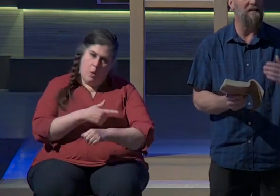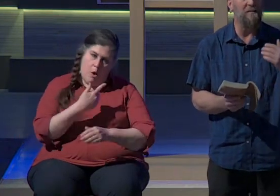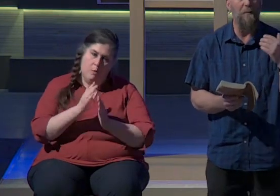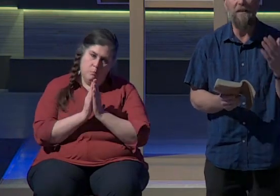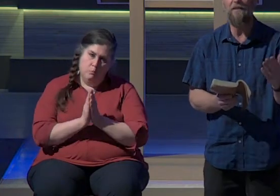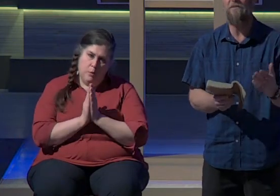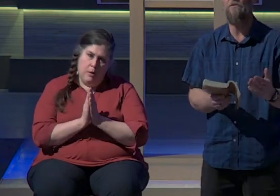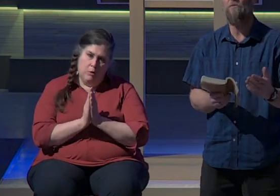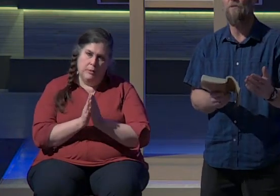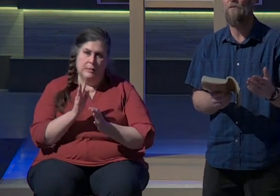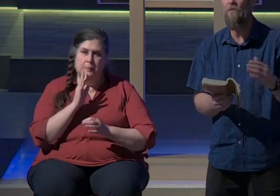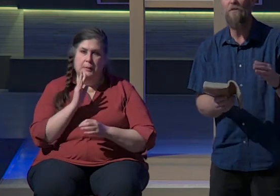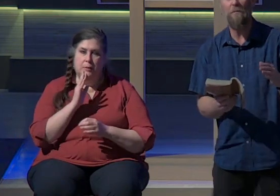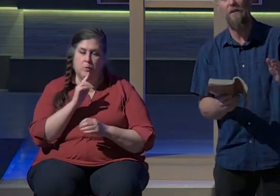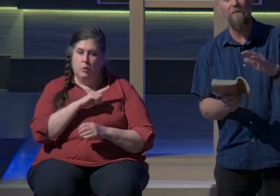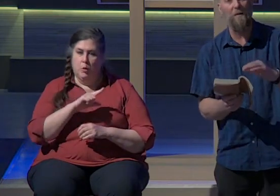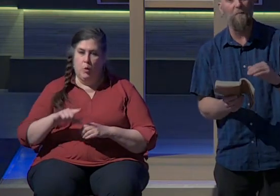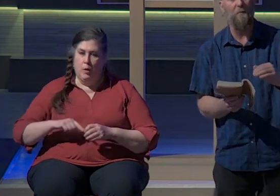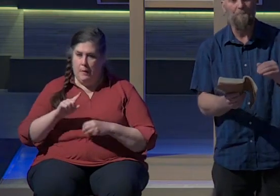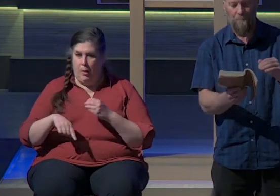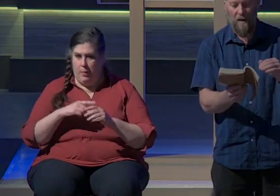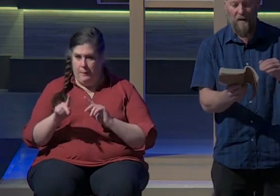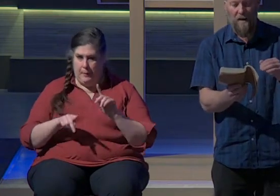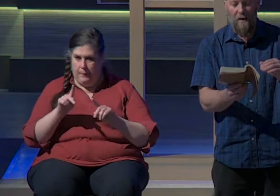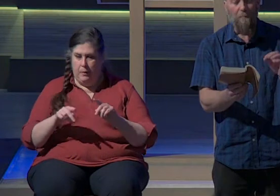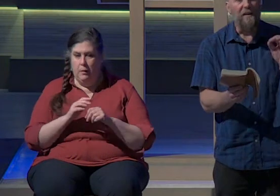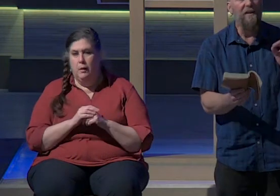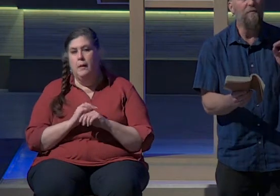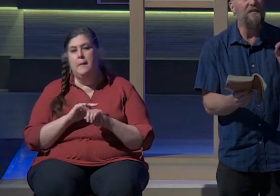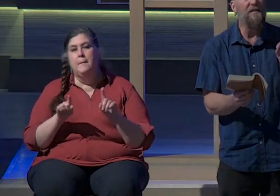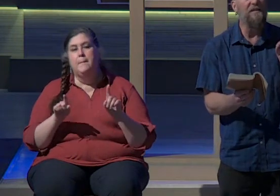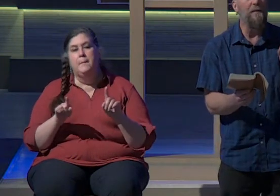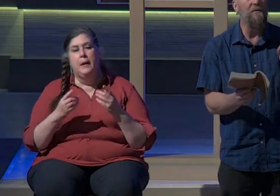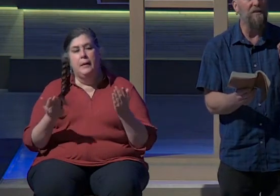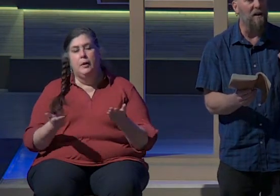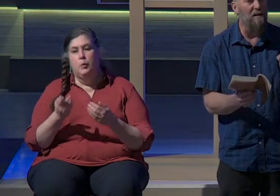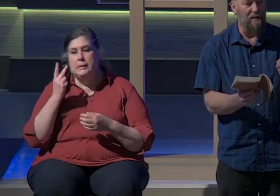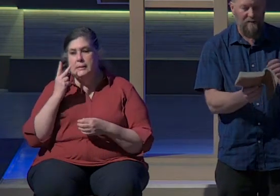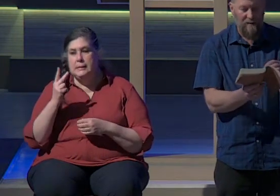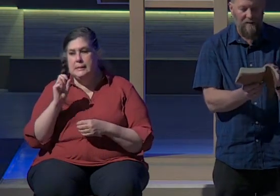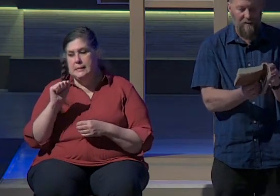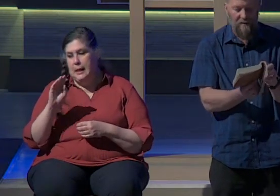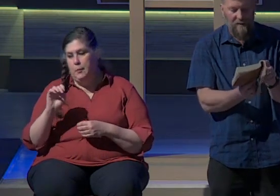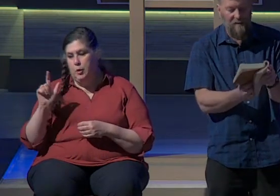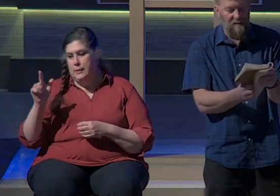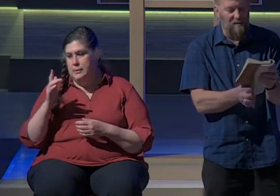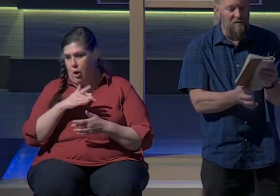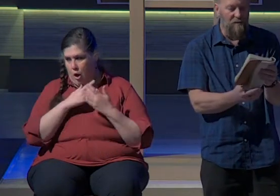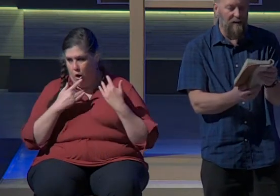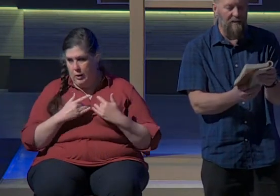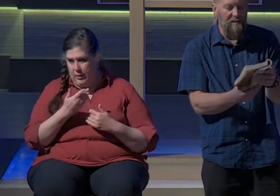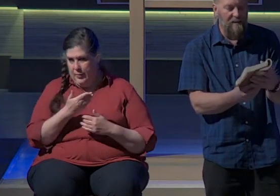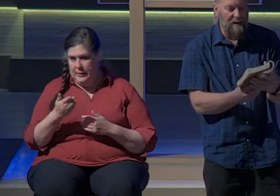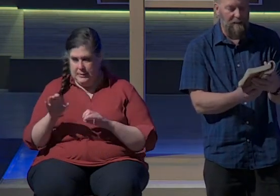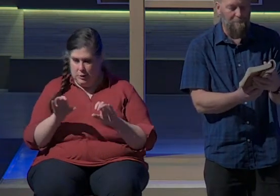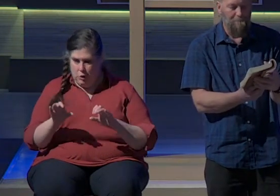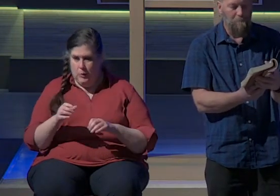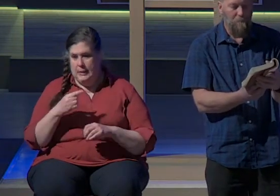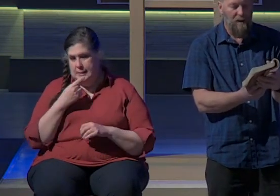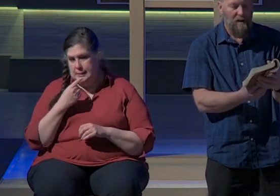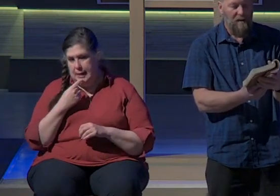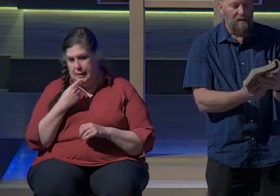and speaking to the Lord about the people, but here we see Samuel's heart in the things that he's doing and